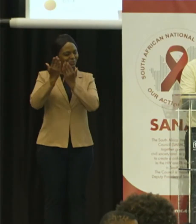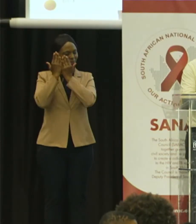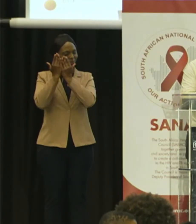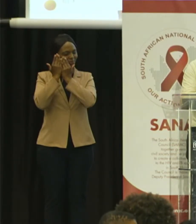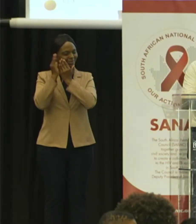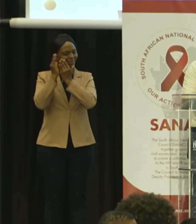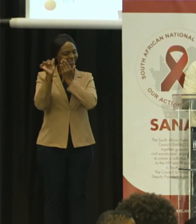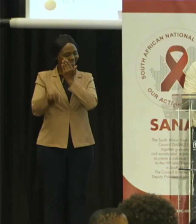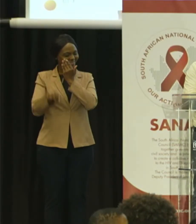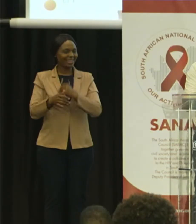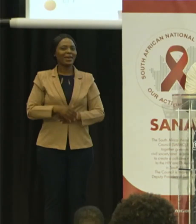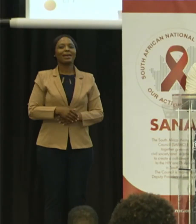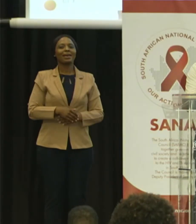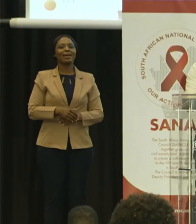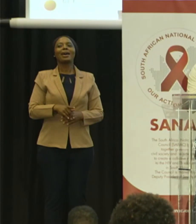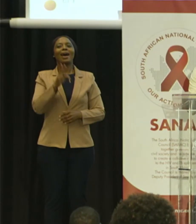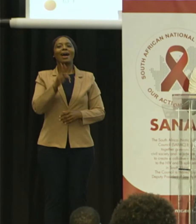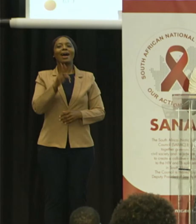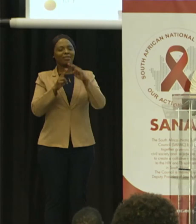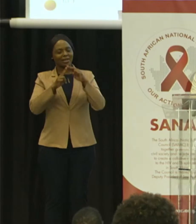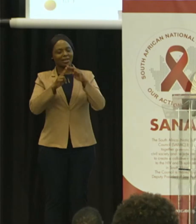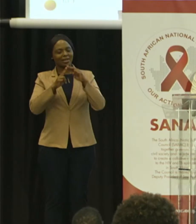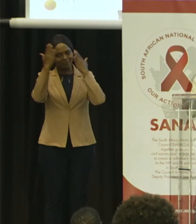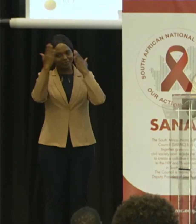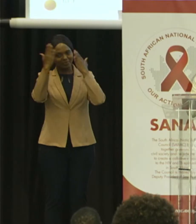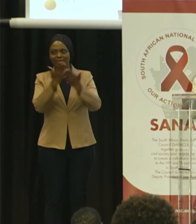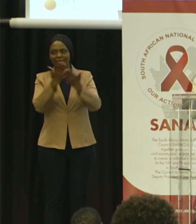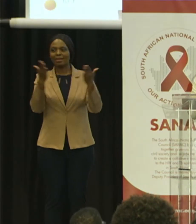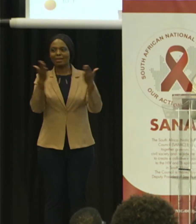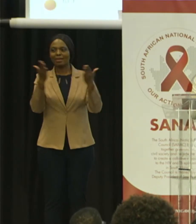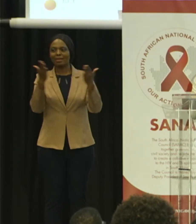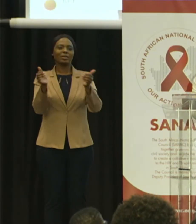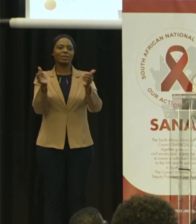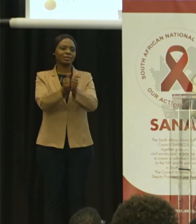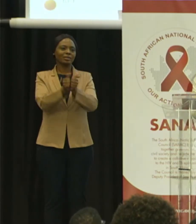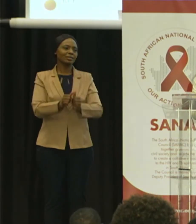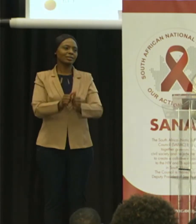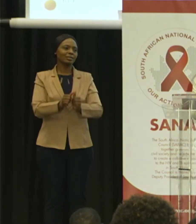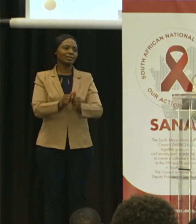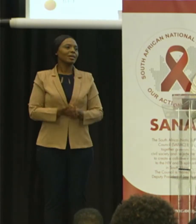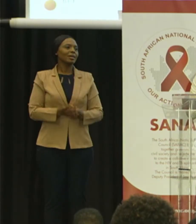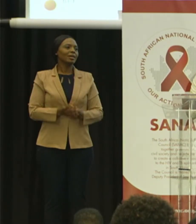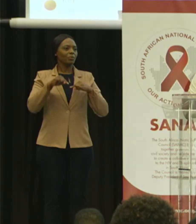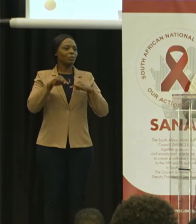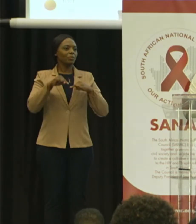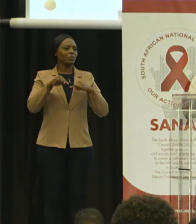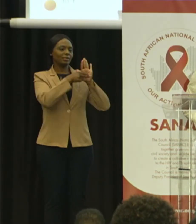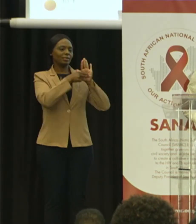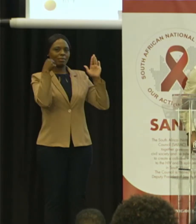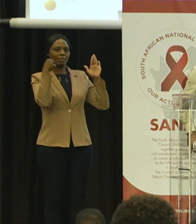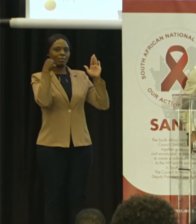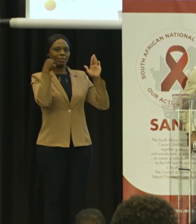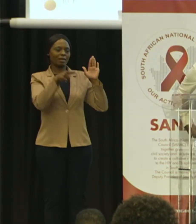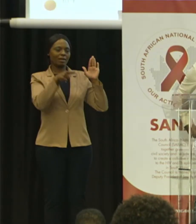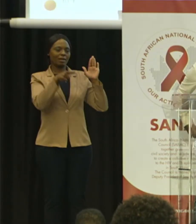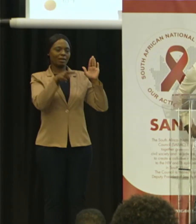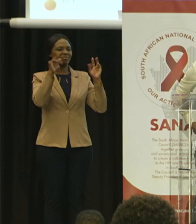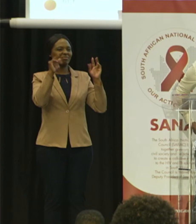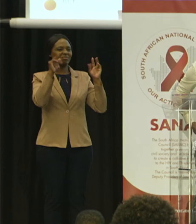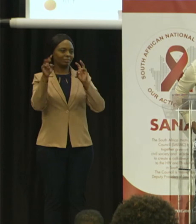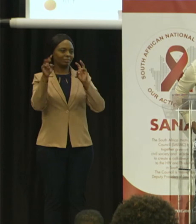Good afternoon, colleagues. So we did the stigma reduction in a healthcare